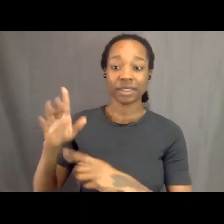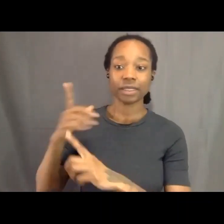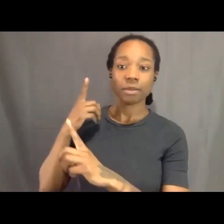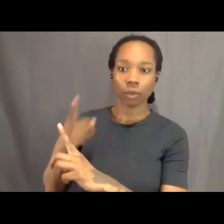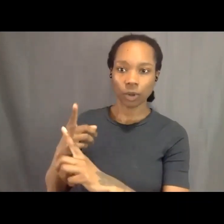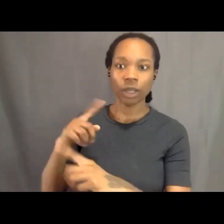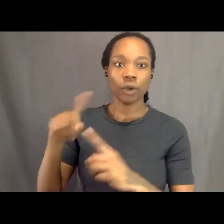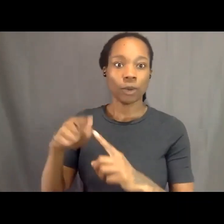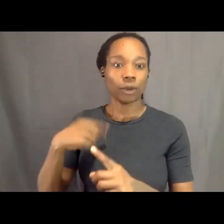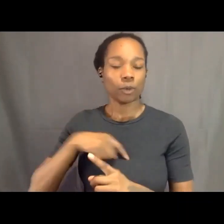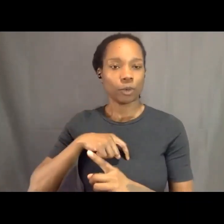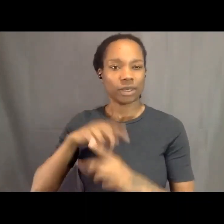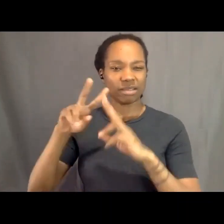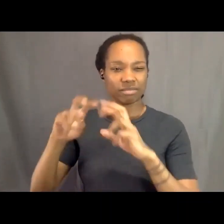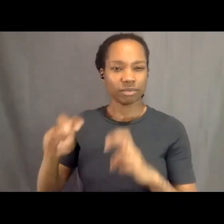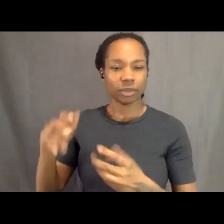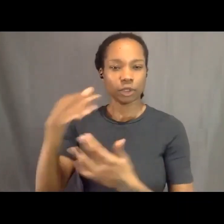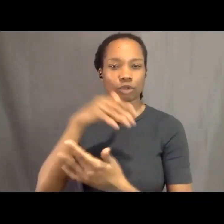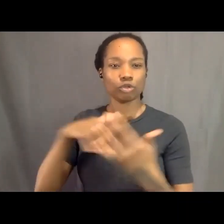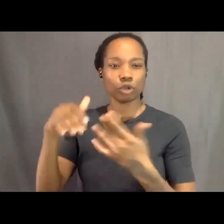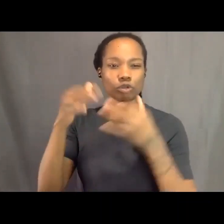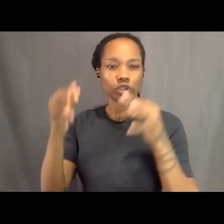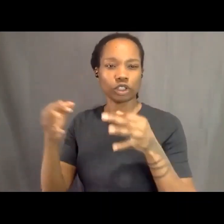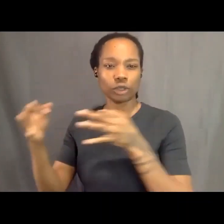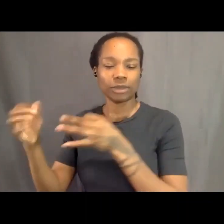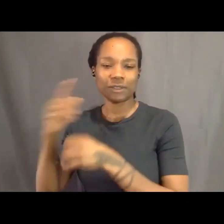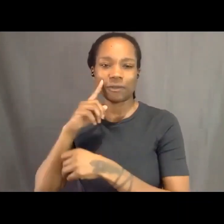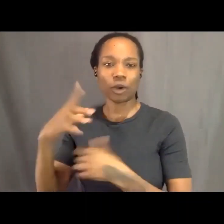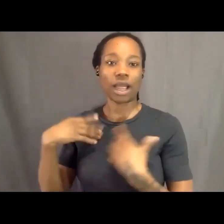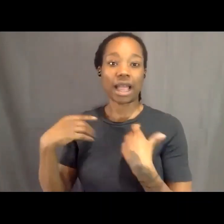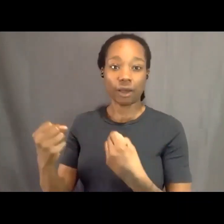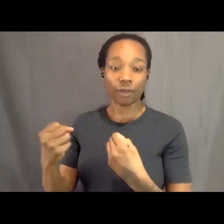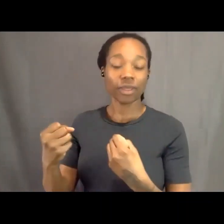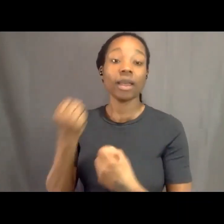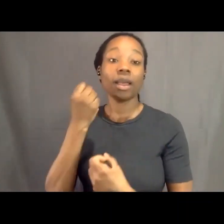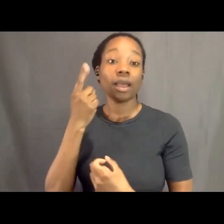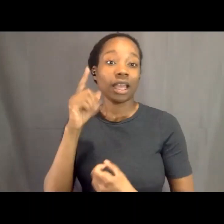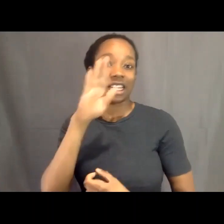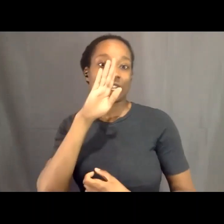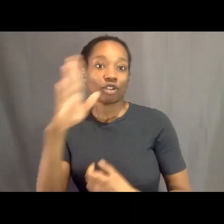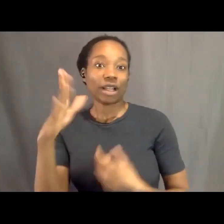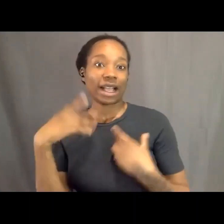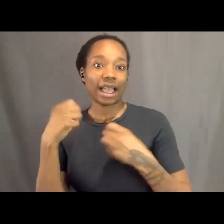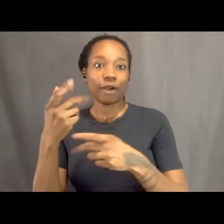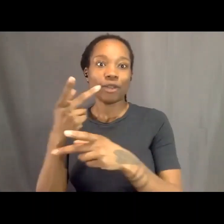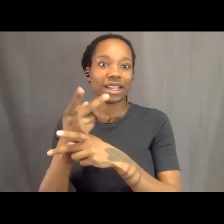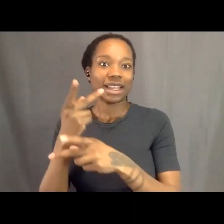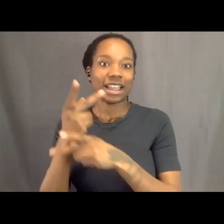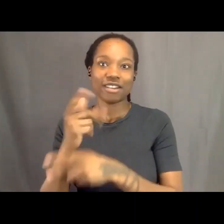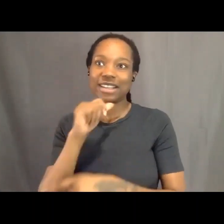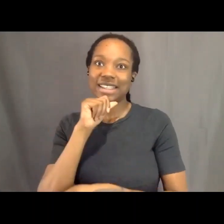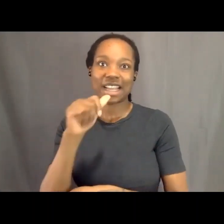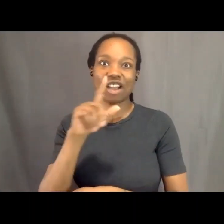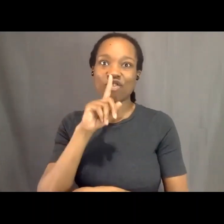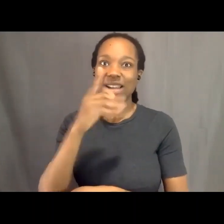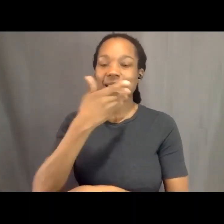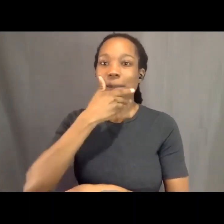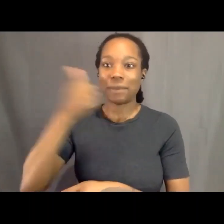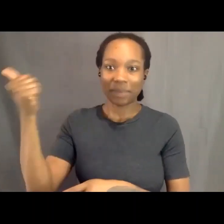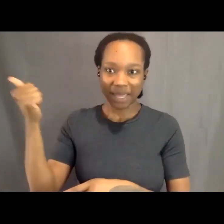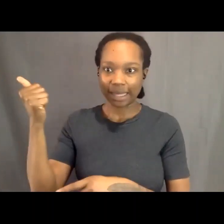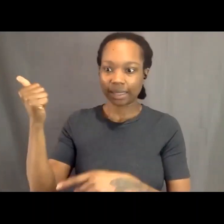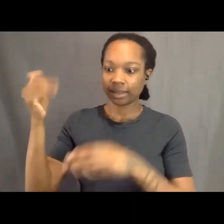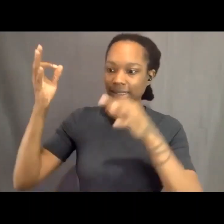health, that healthcare in itself, direct healthcare, is really not the greatest determinant